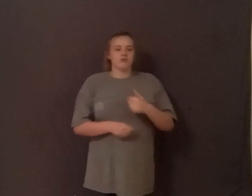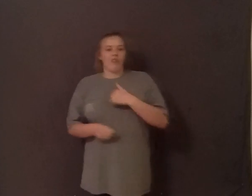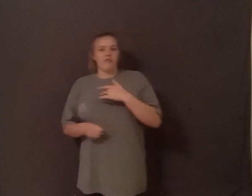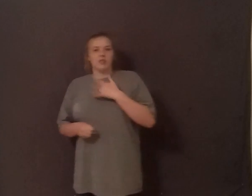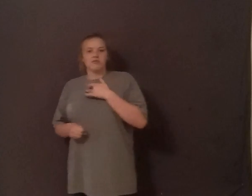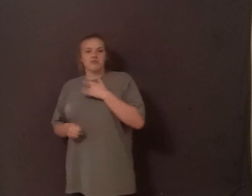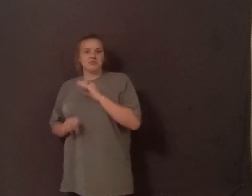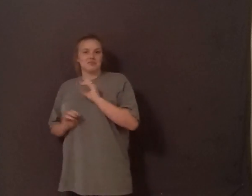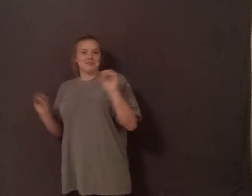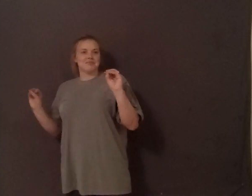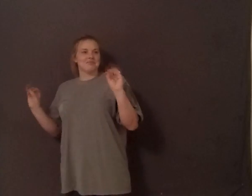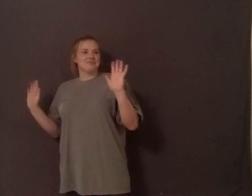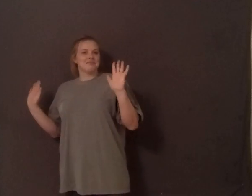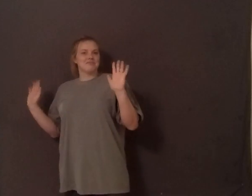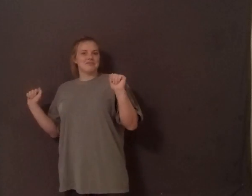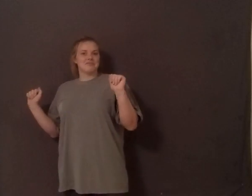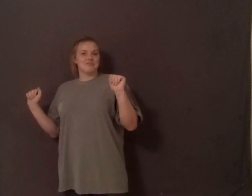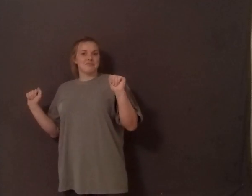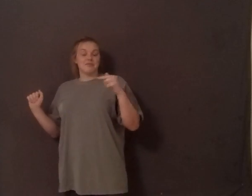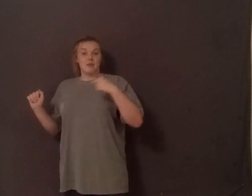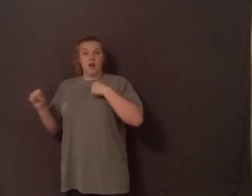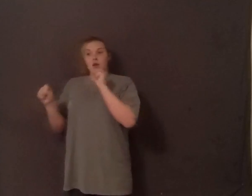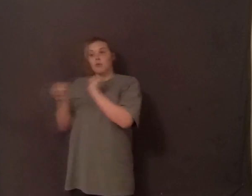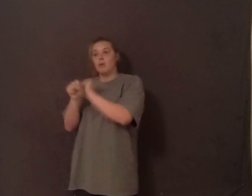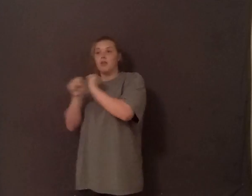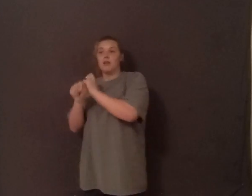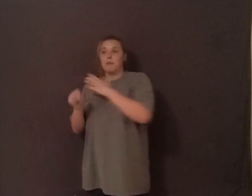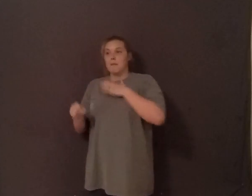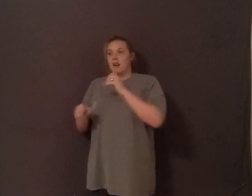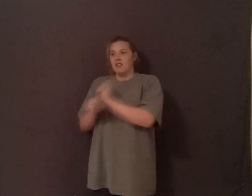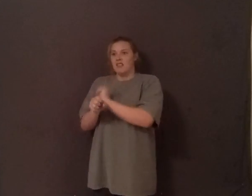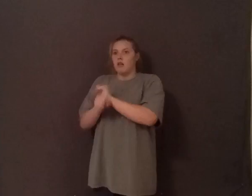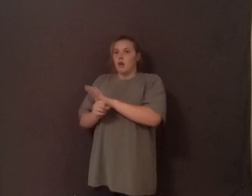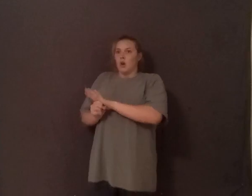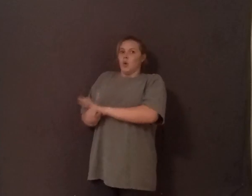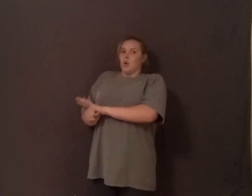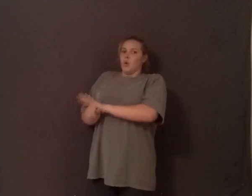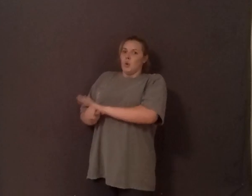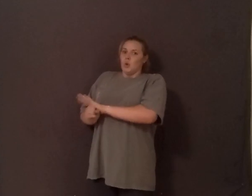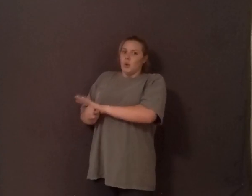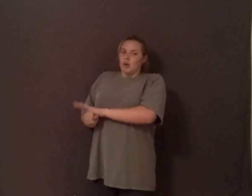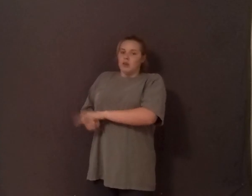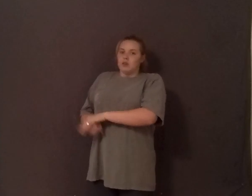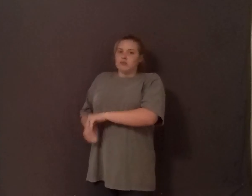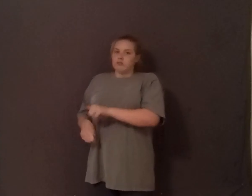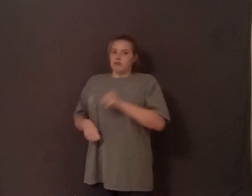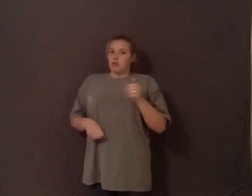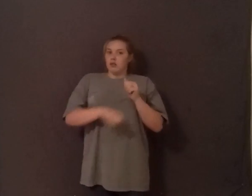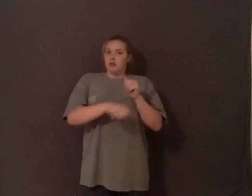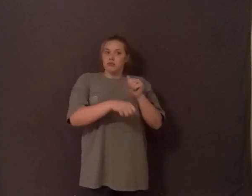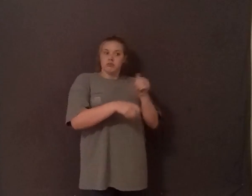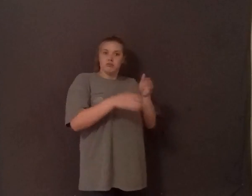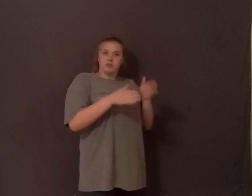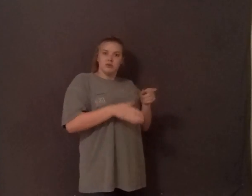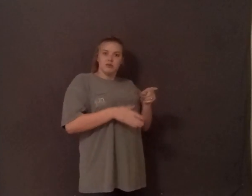you think your job is stressful. But are some other people not stressed in that job? Maybe you have a test coming